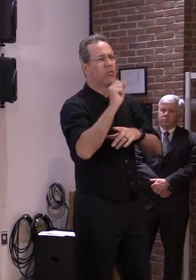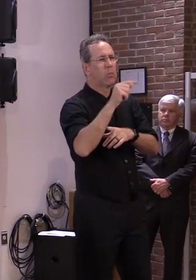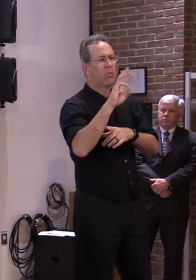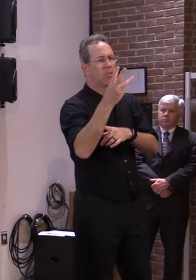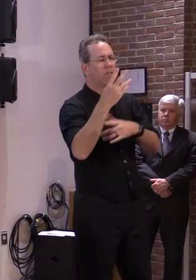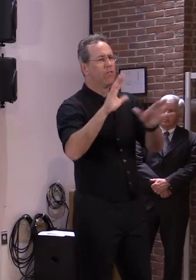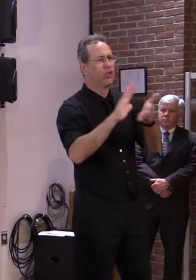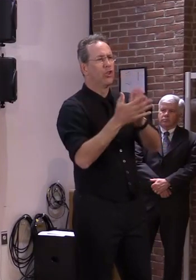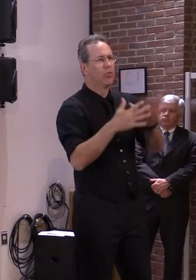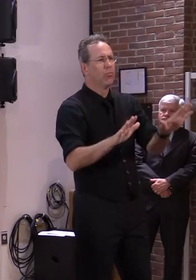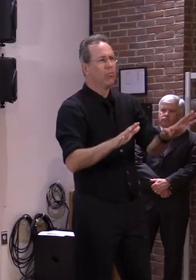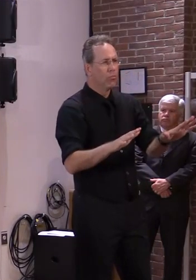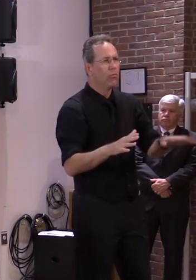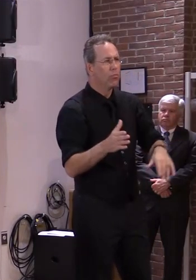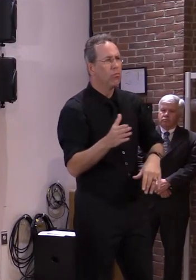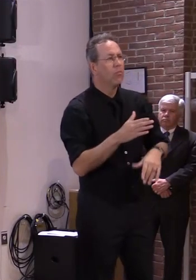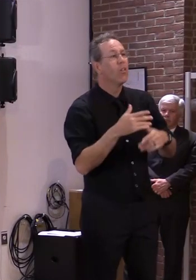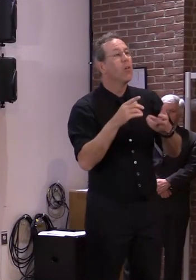as of September 6th.